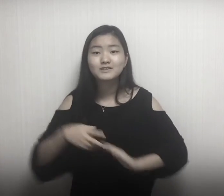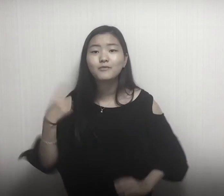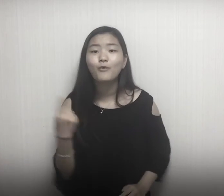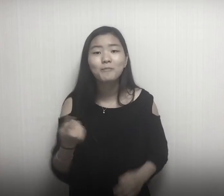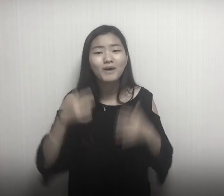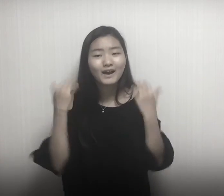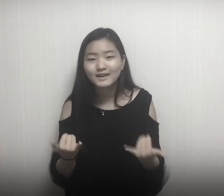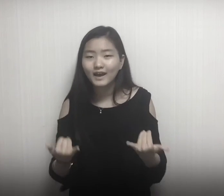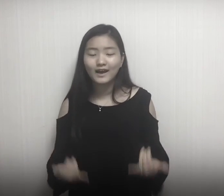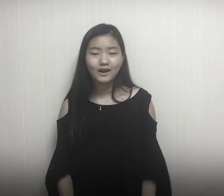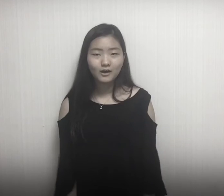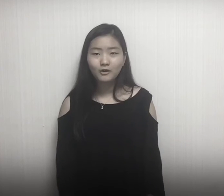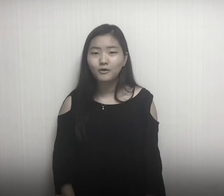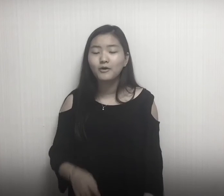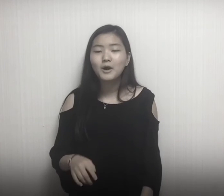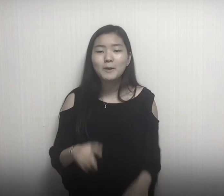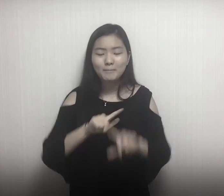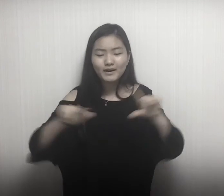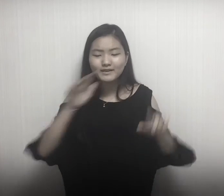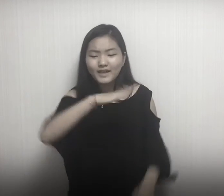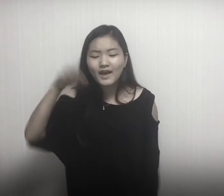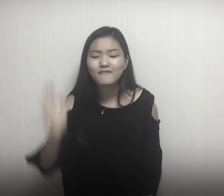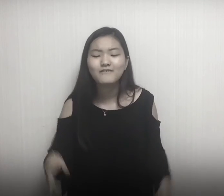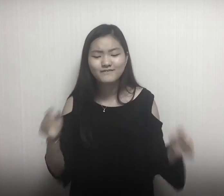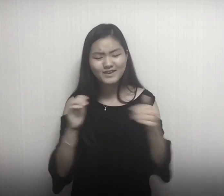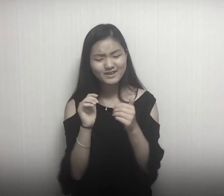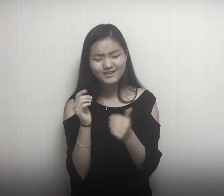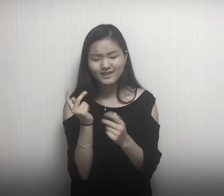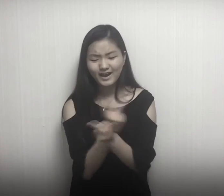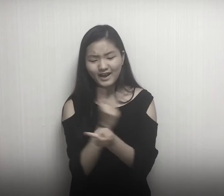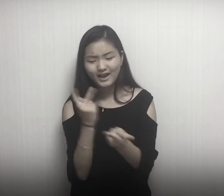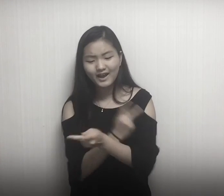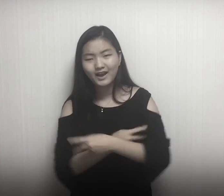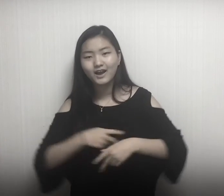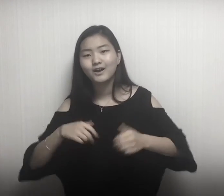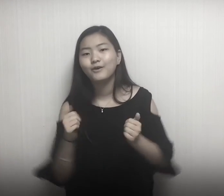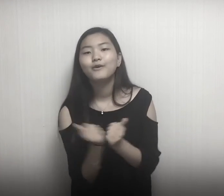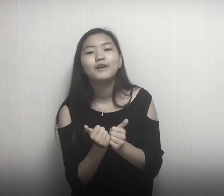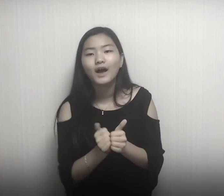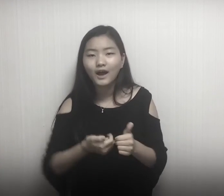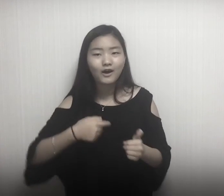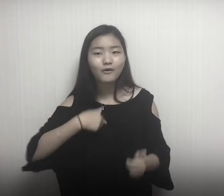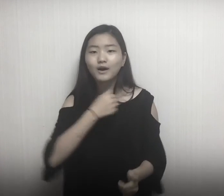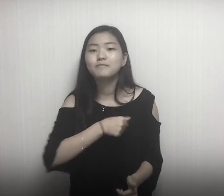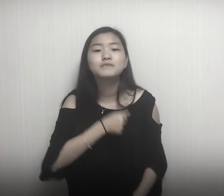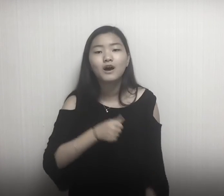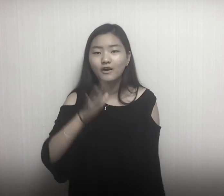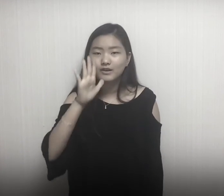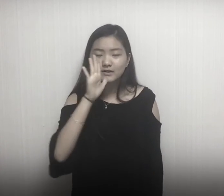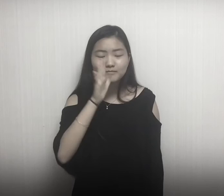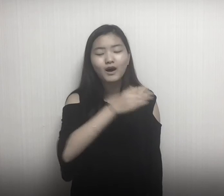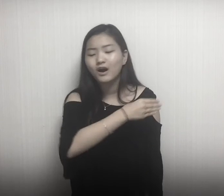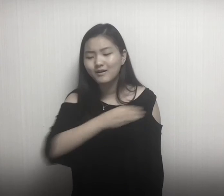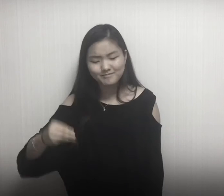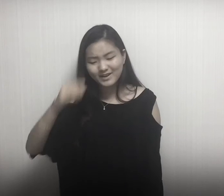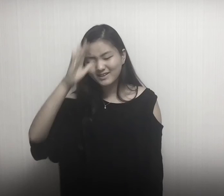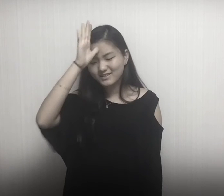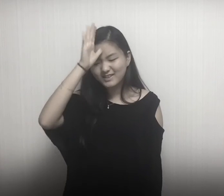someone by now But I never figured out how I'm sorry mom and